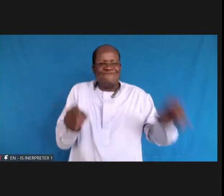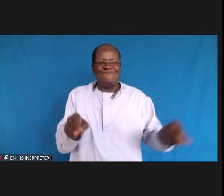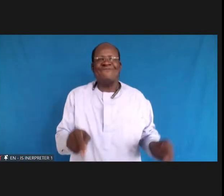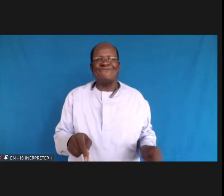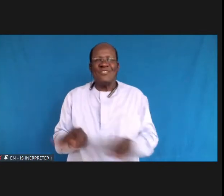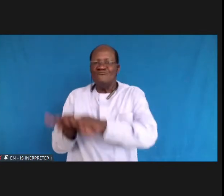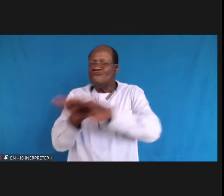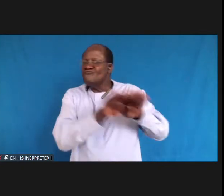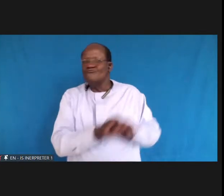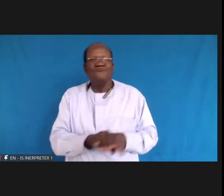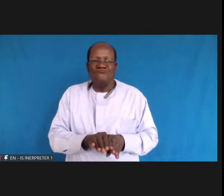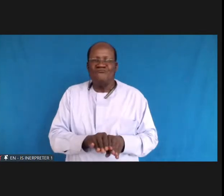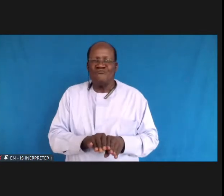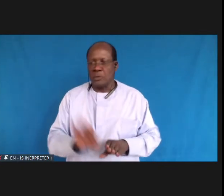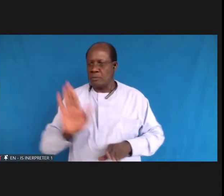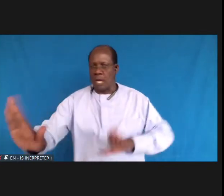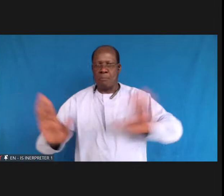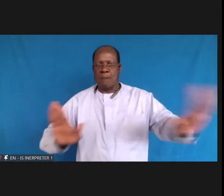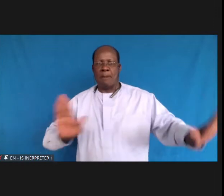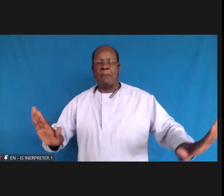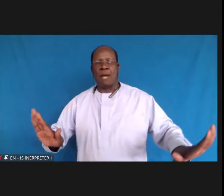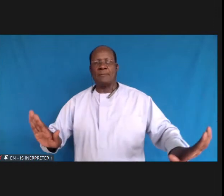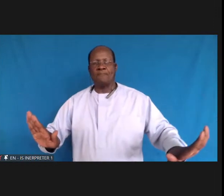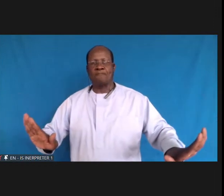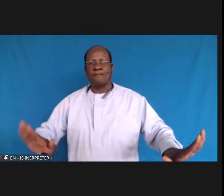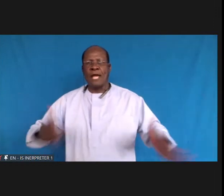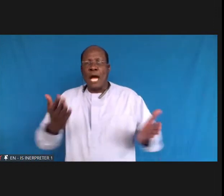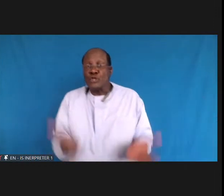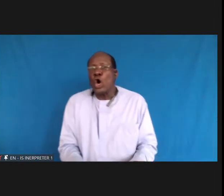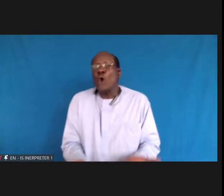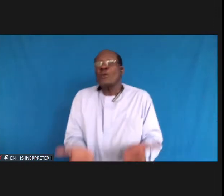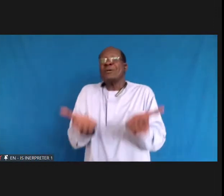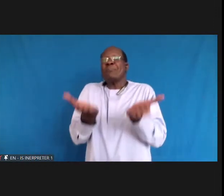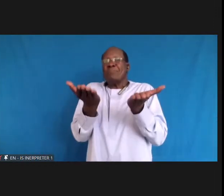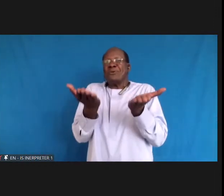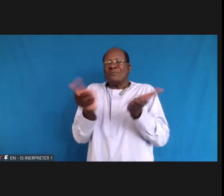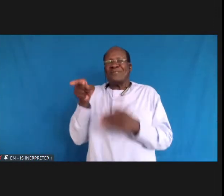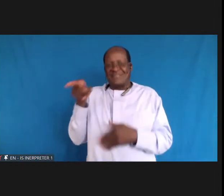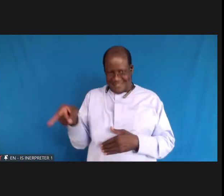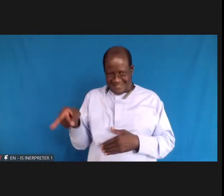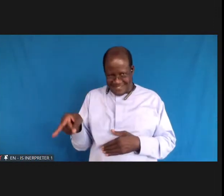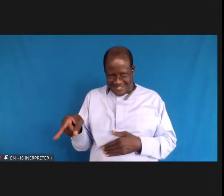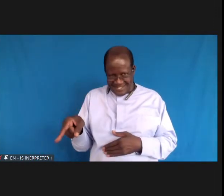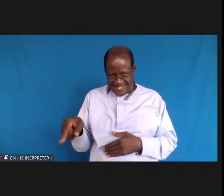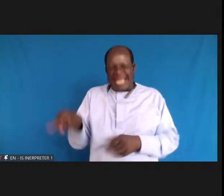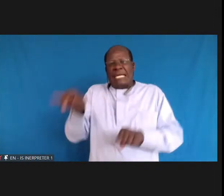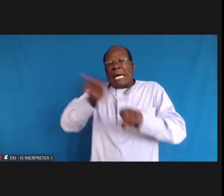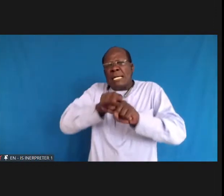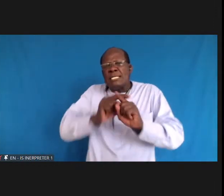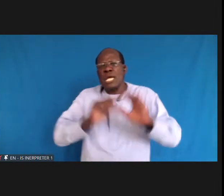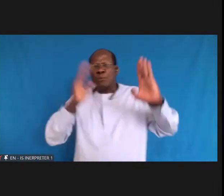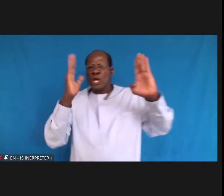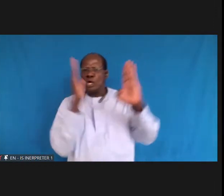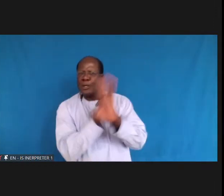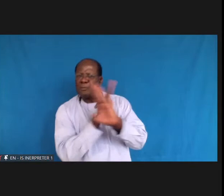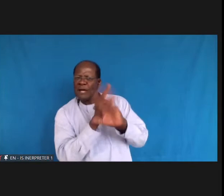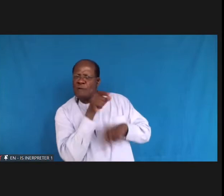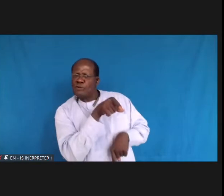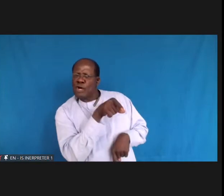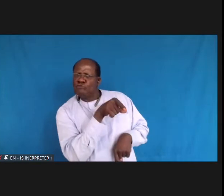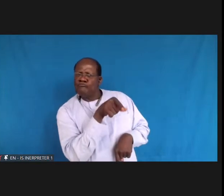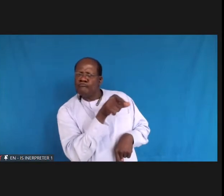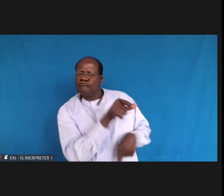to run this, the improvement that needs to be made up, and the private sectors, they are major stakeholders